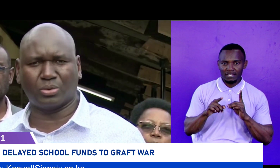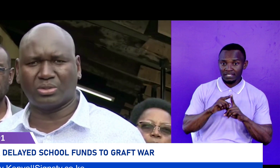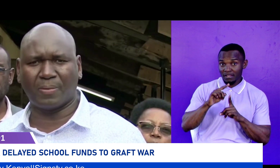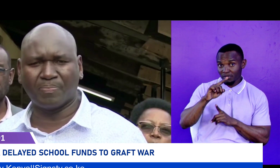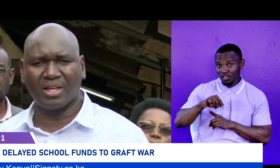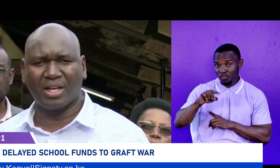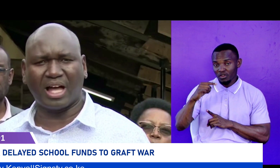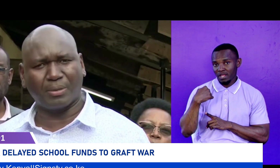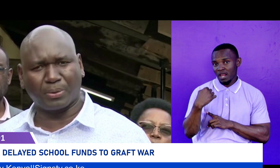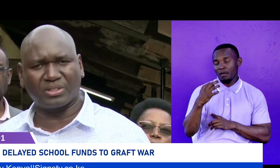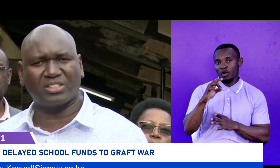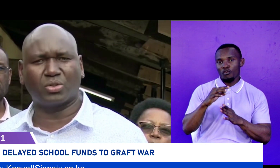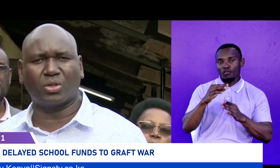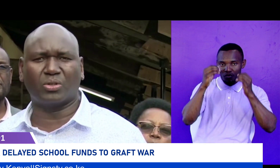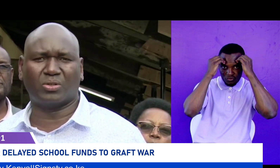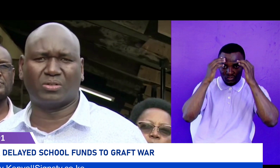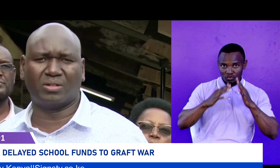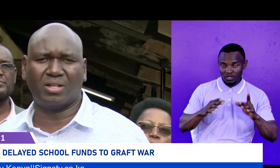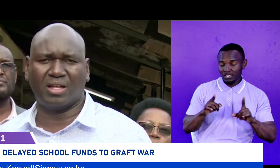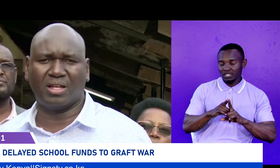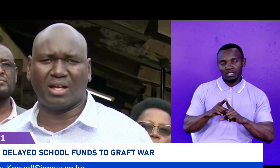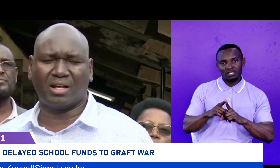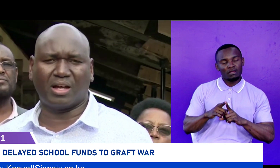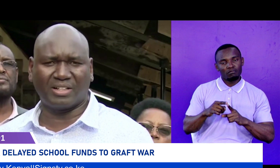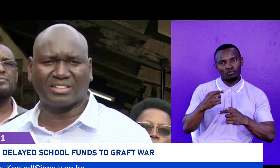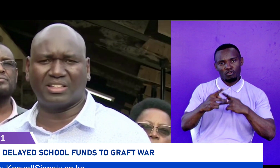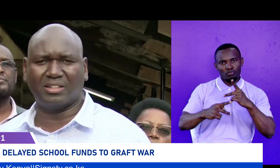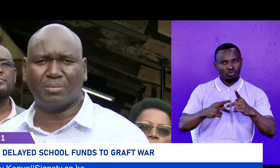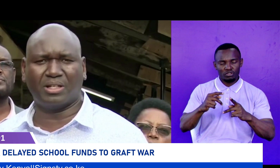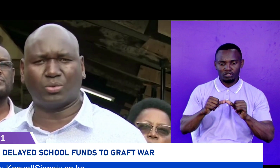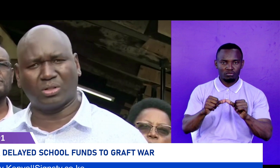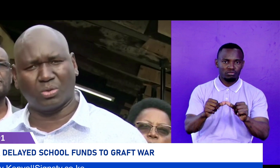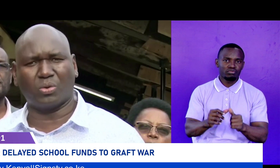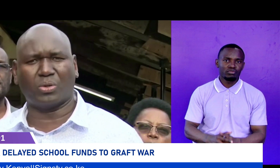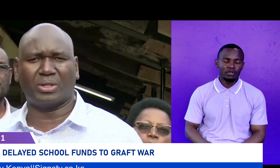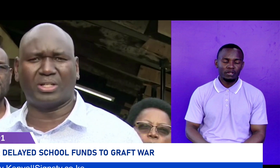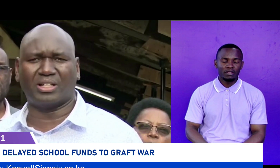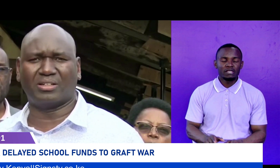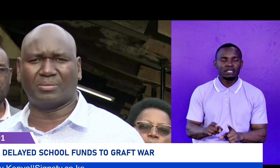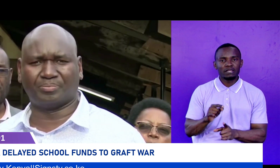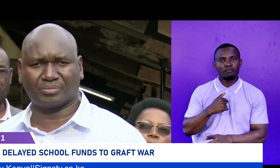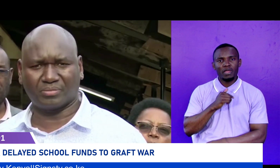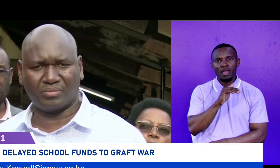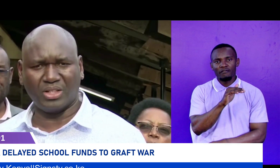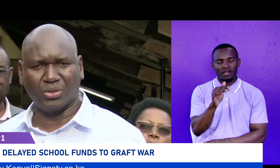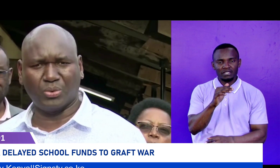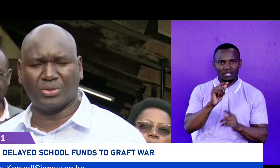schools, and the process is going on. And I've asked the team here to work throughout the weekend to ensure